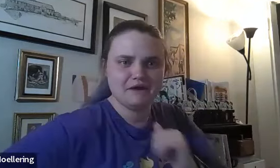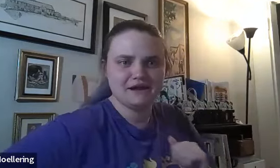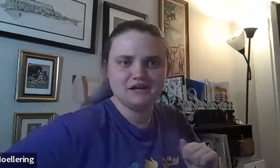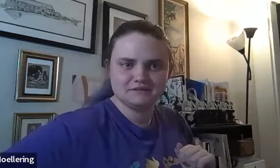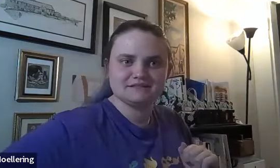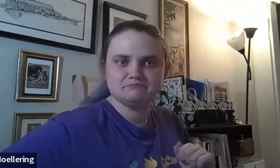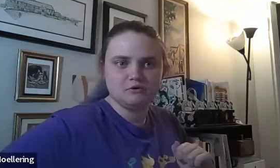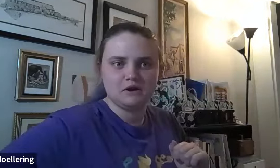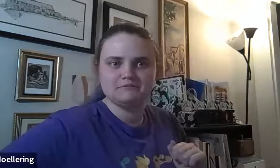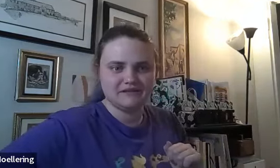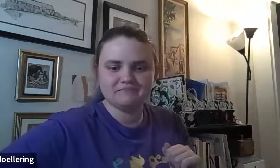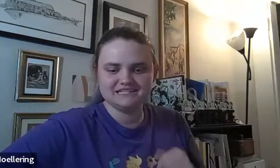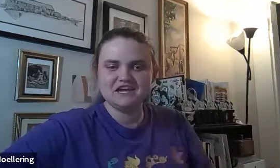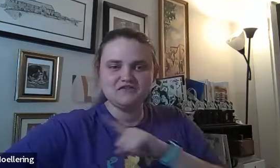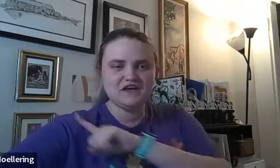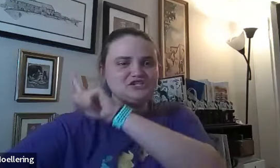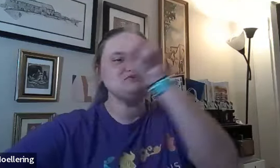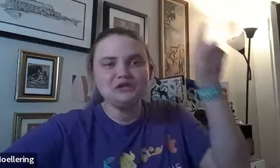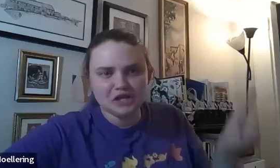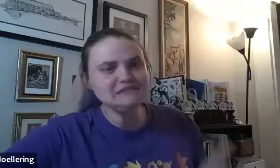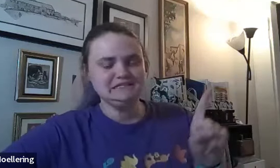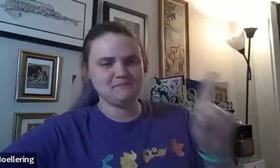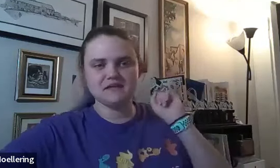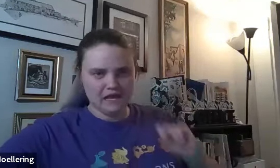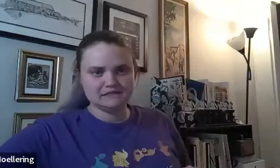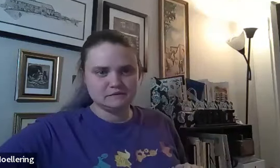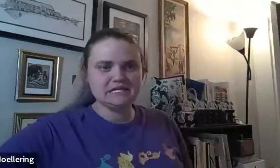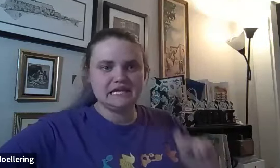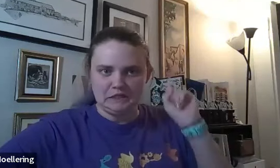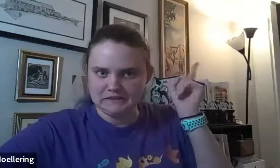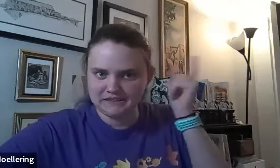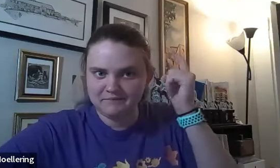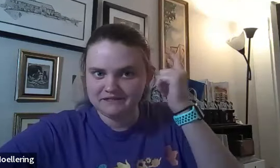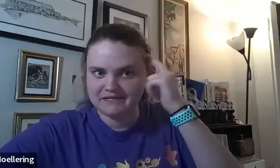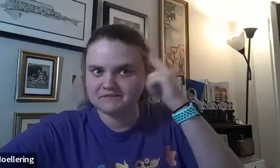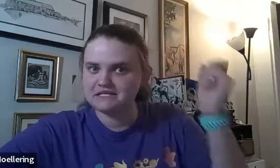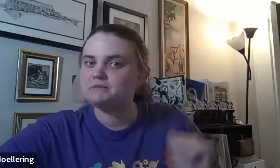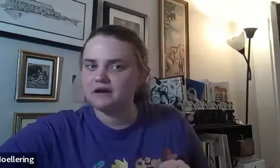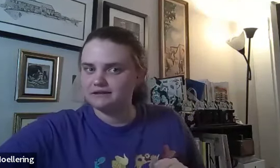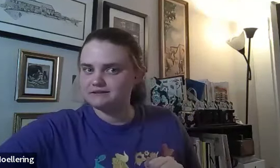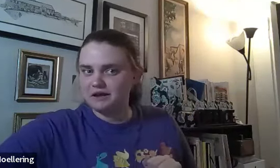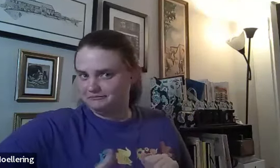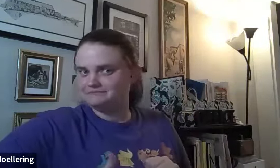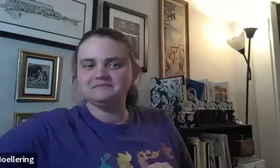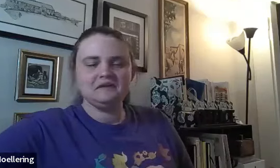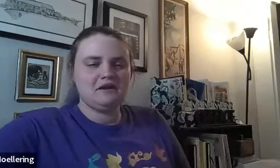back. I know it's a simple word, but that means that you learned something last week and you kept it in your brain. So, all